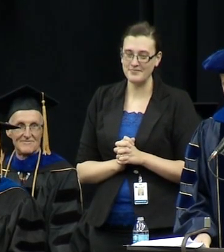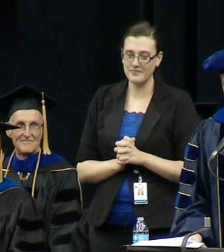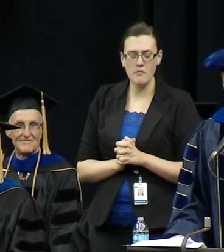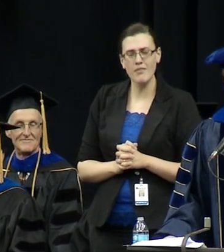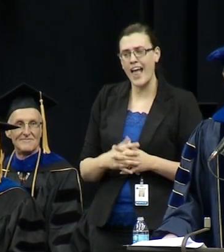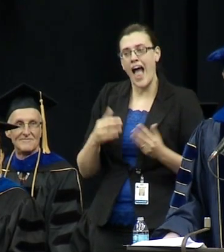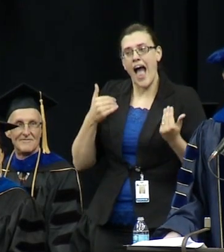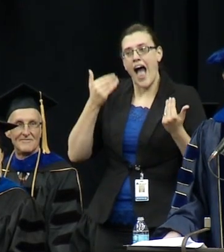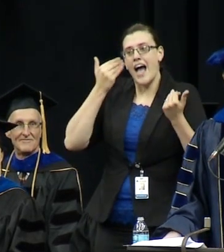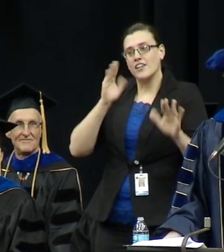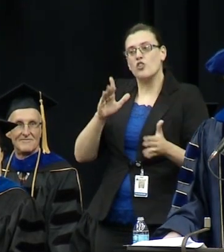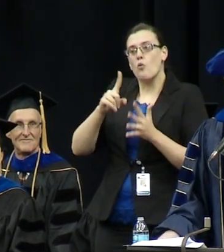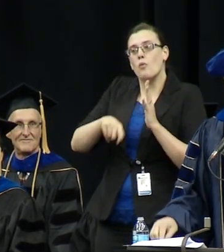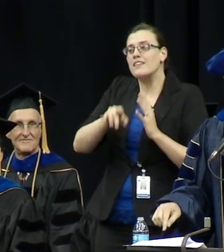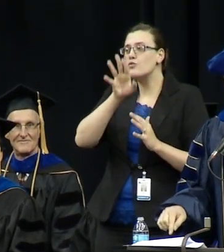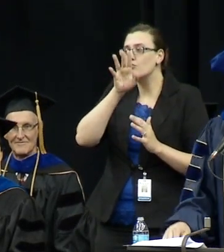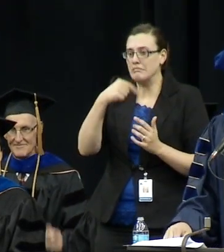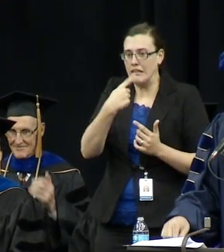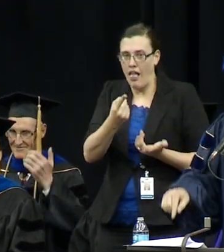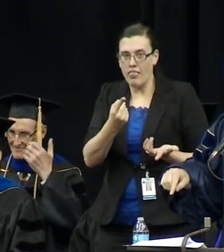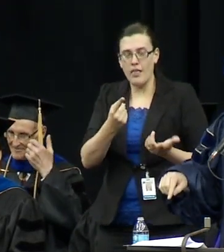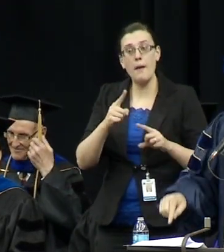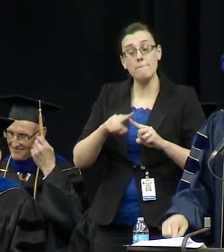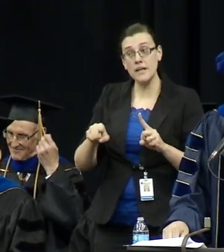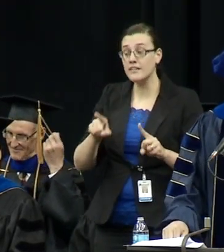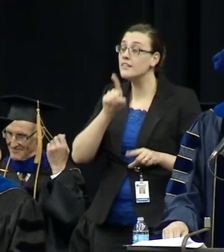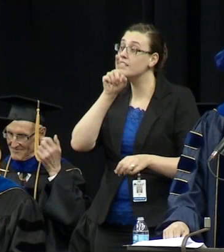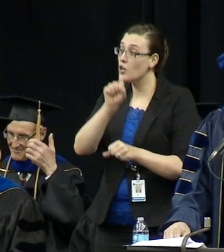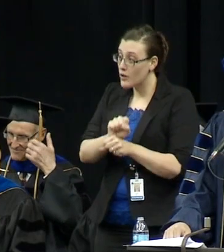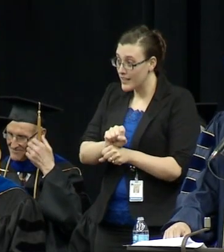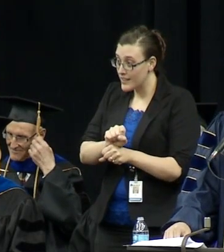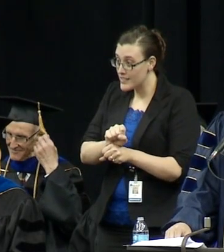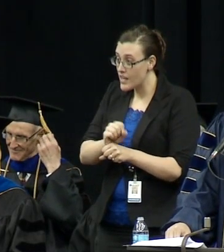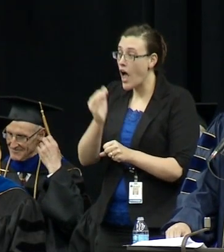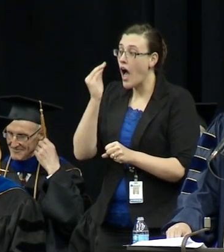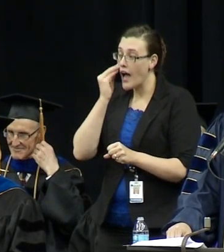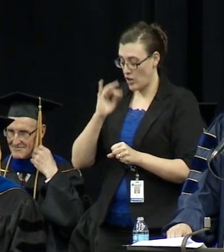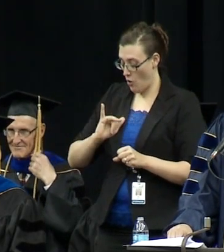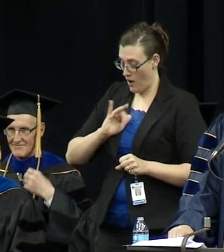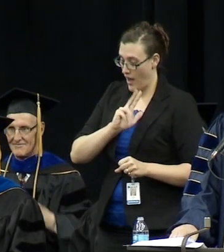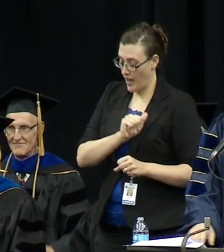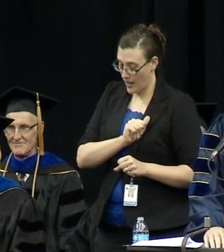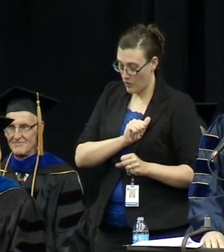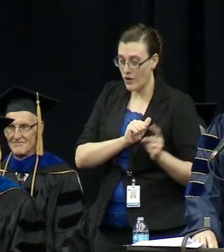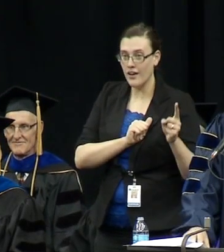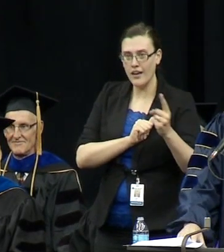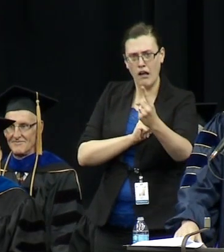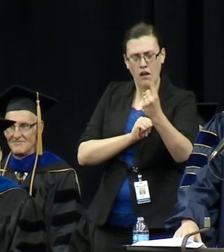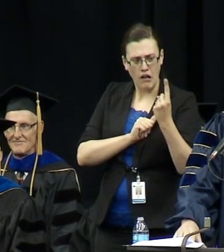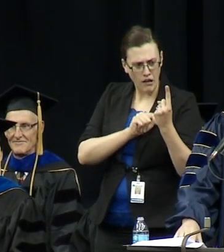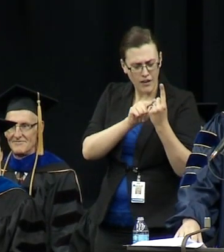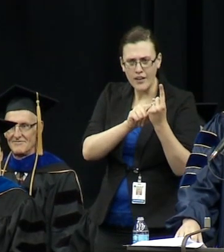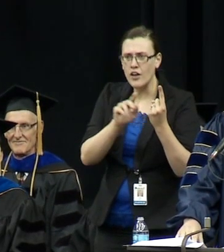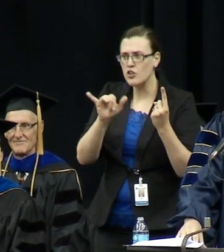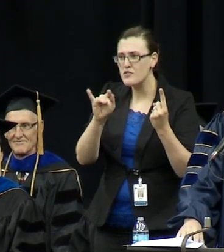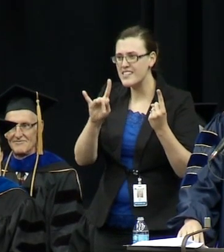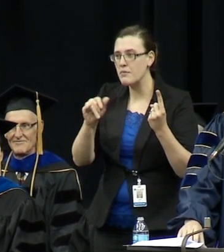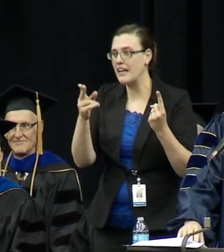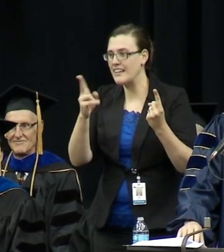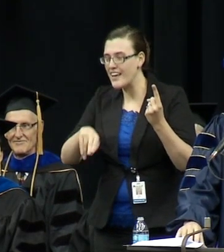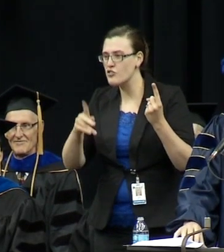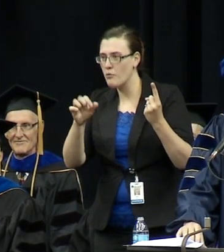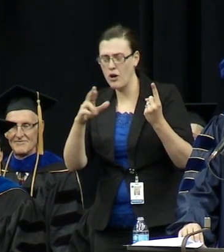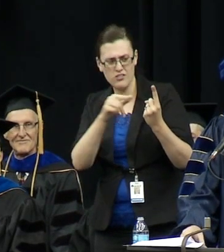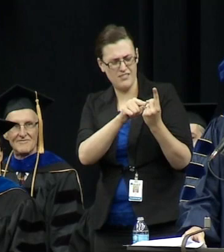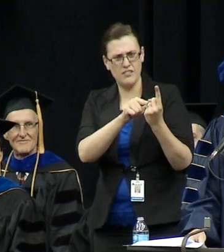I didn't know what to say, but I'll be damned if there wasn't an Iowa Hawkeye alum hiking at 7,000 feet in the middle of Yosemite National Park screaming,